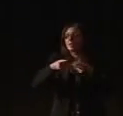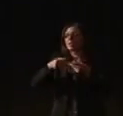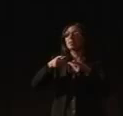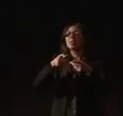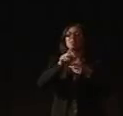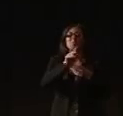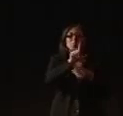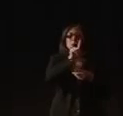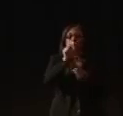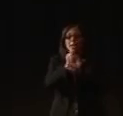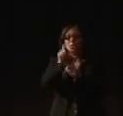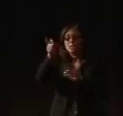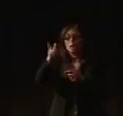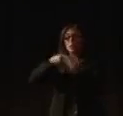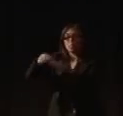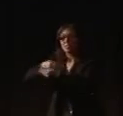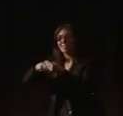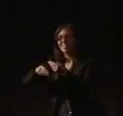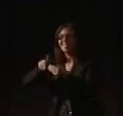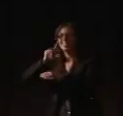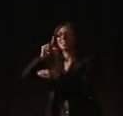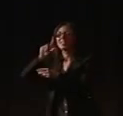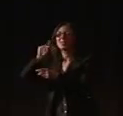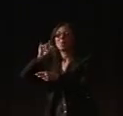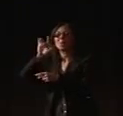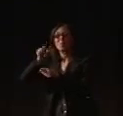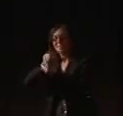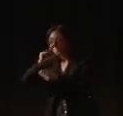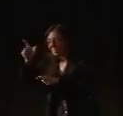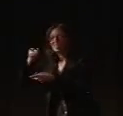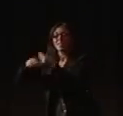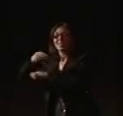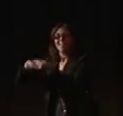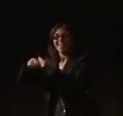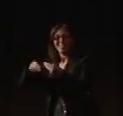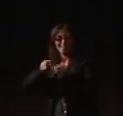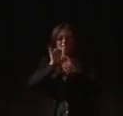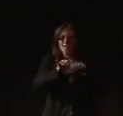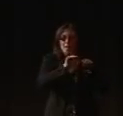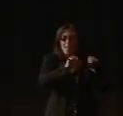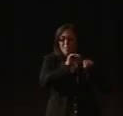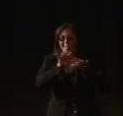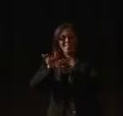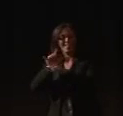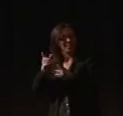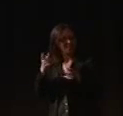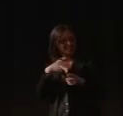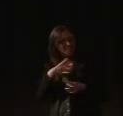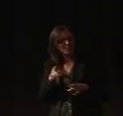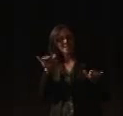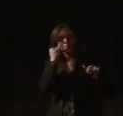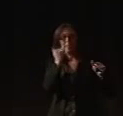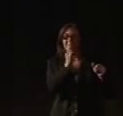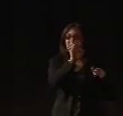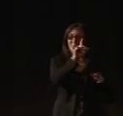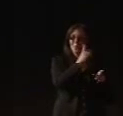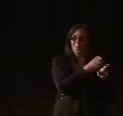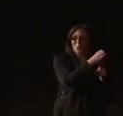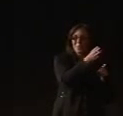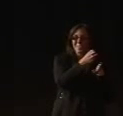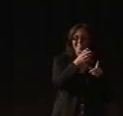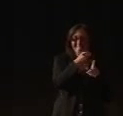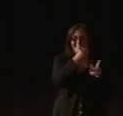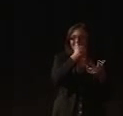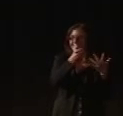There is a similar one in the field of AI, according to my personal observations. There